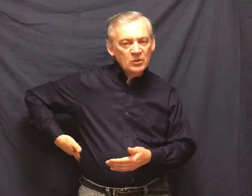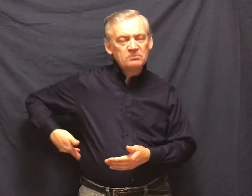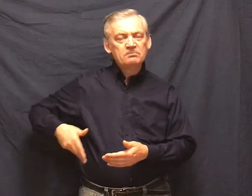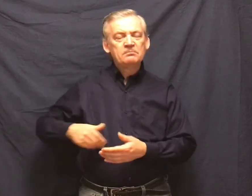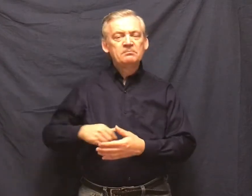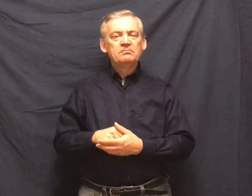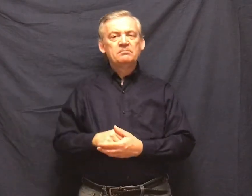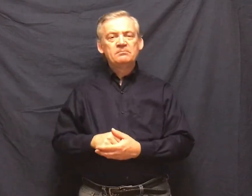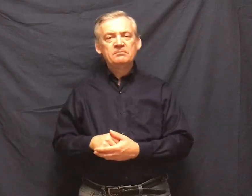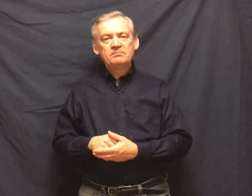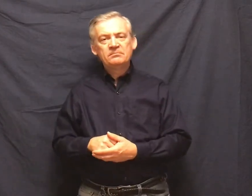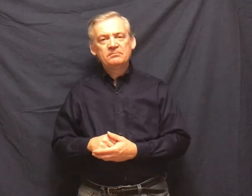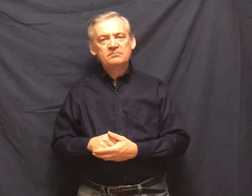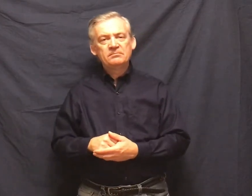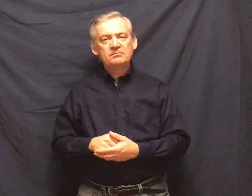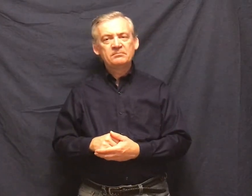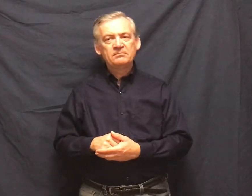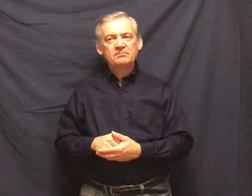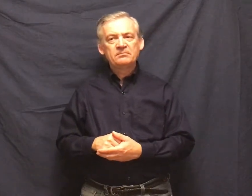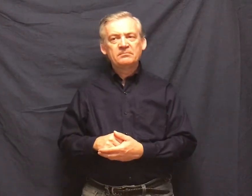He flexed his muscles against his back and shivered.